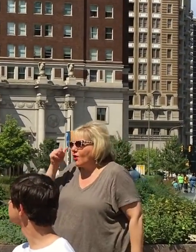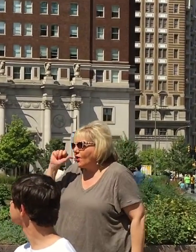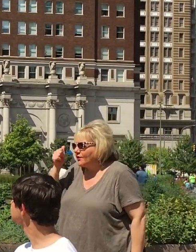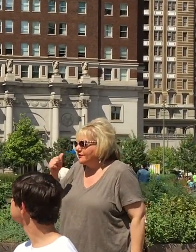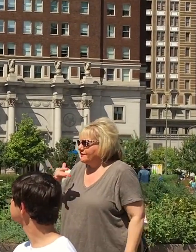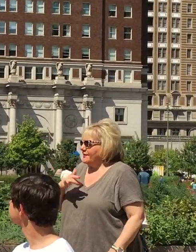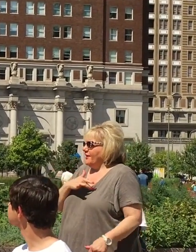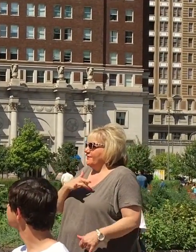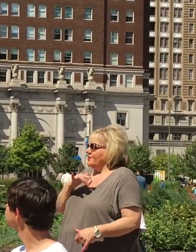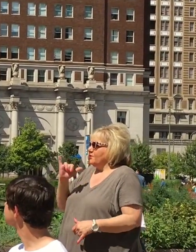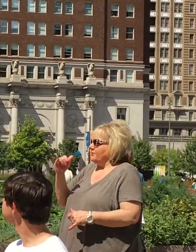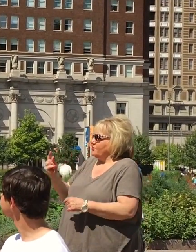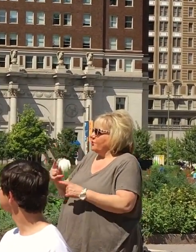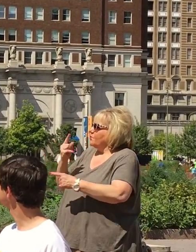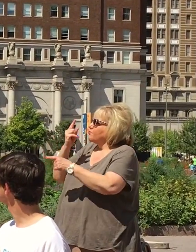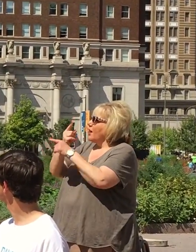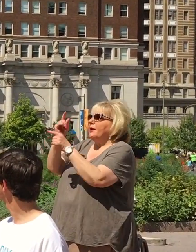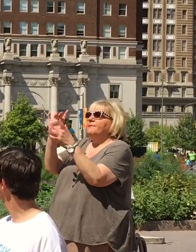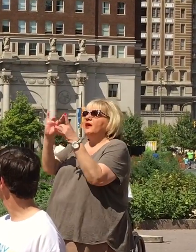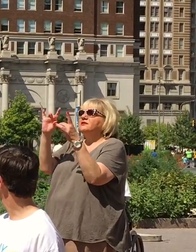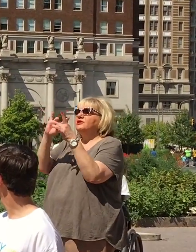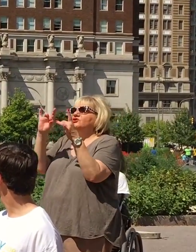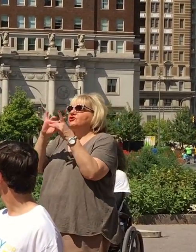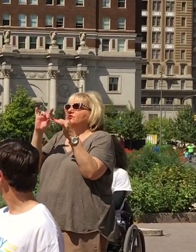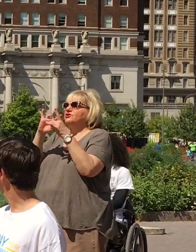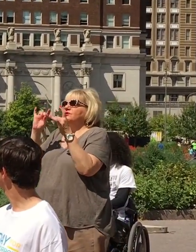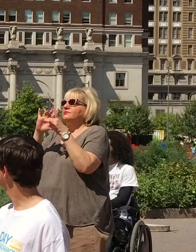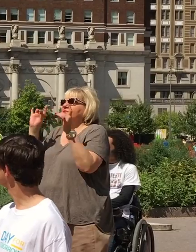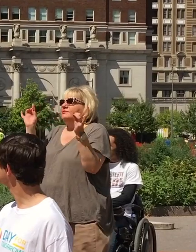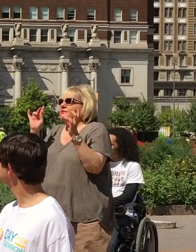the right message. I think it's the powerful